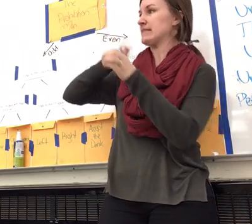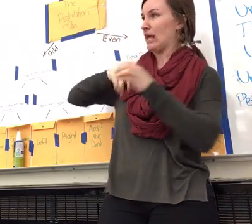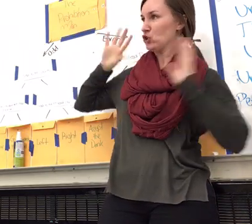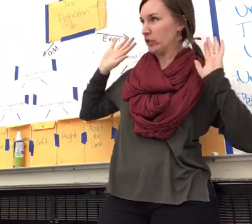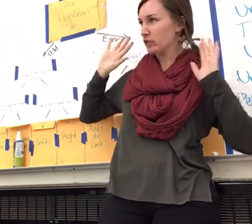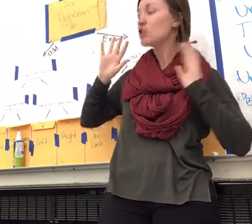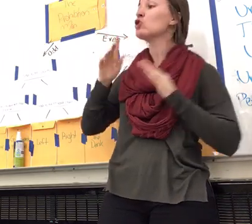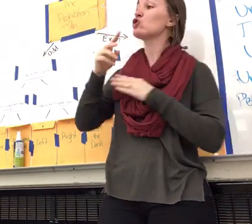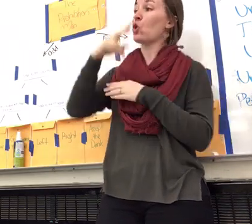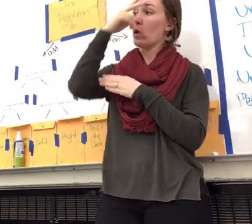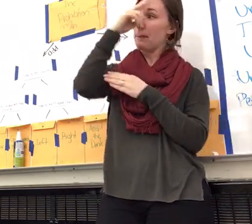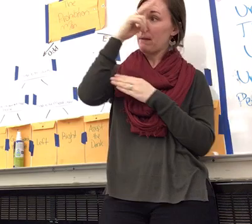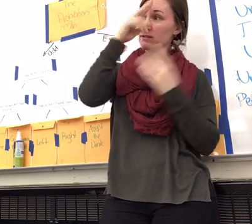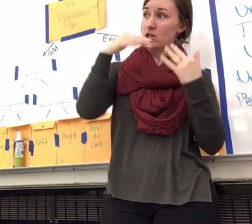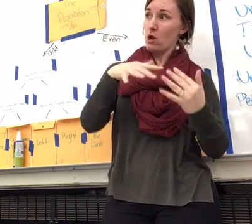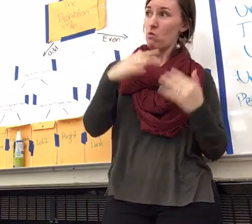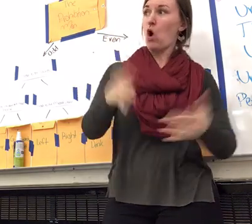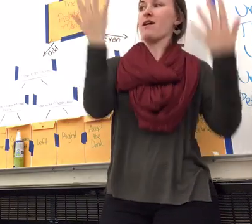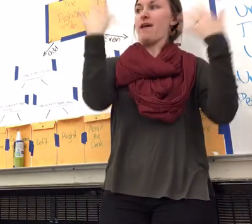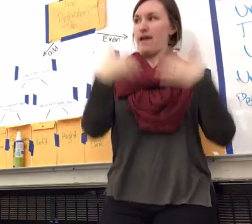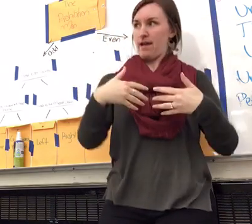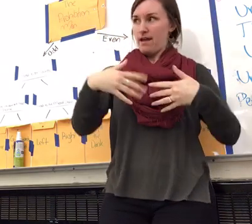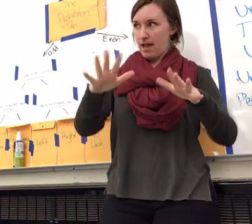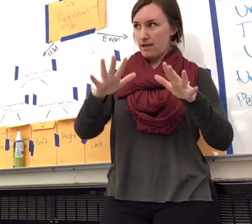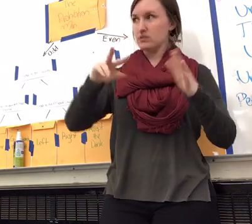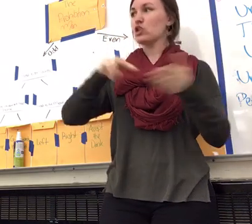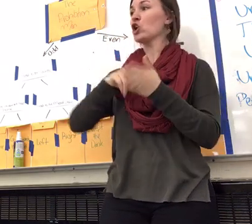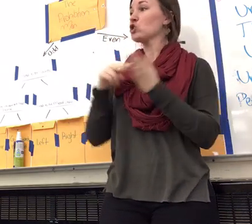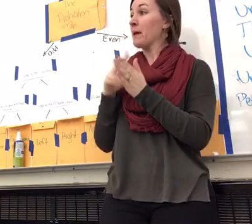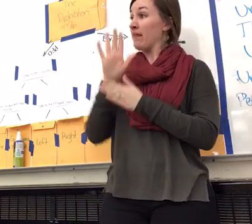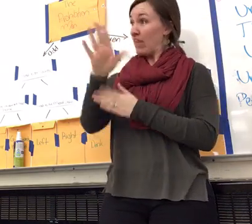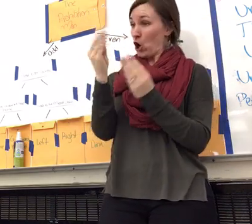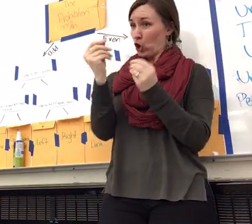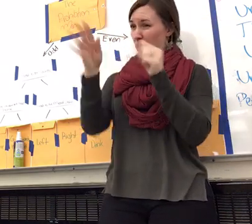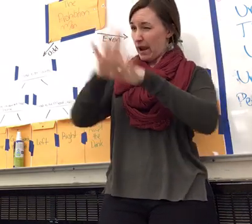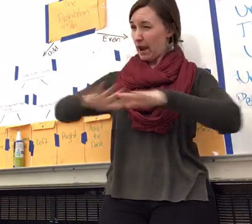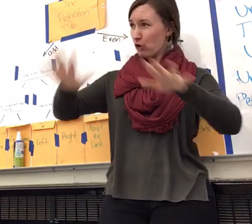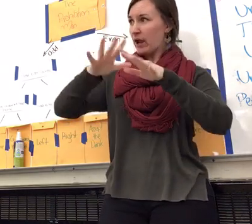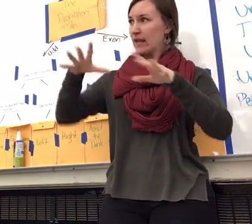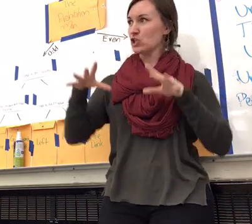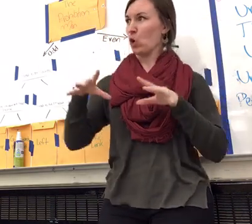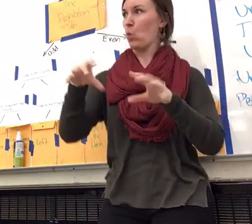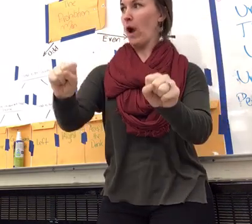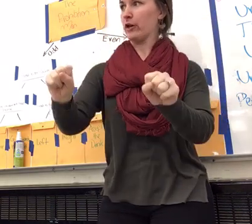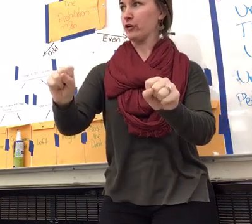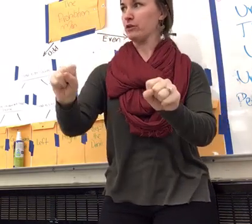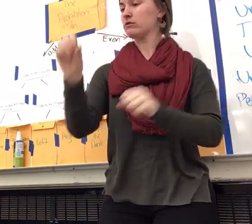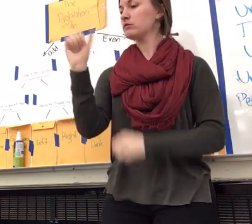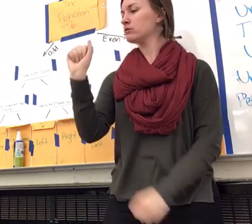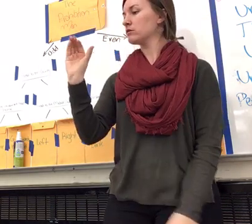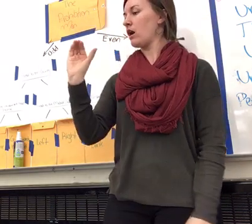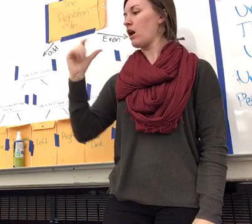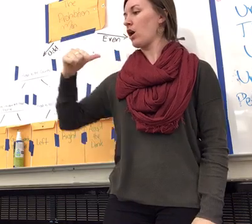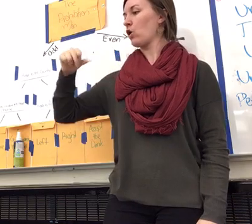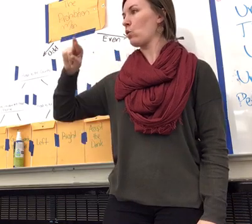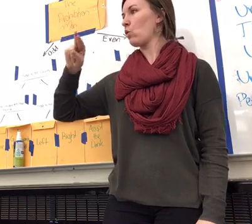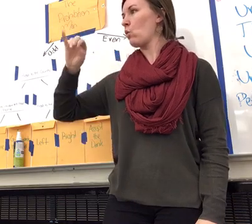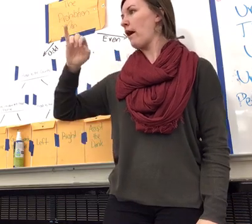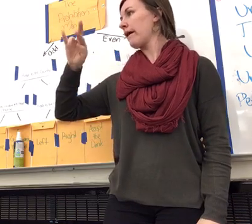The Mexican cession is therefore acquired. Now we have to figure out what are we going to have in these territories. Is it going to